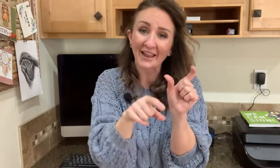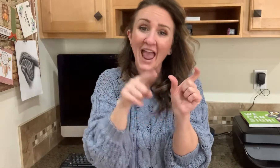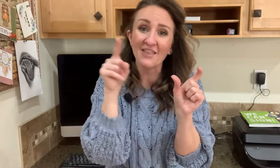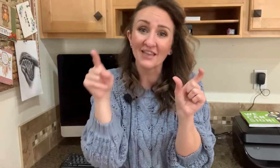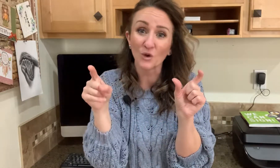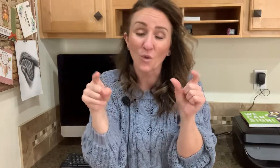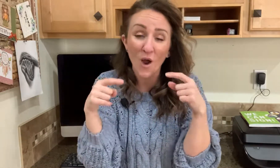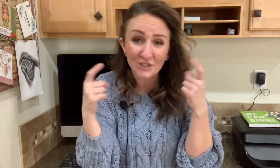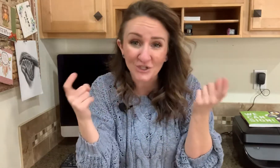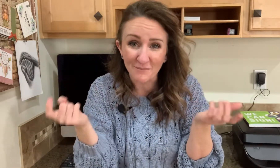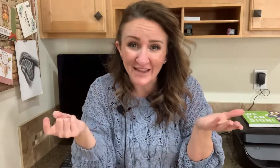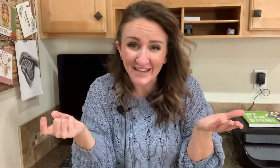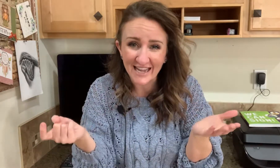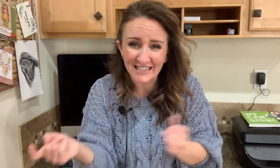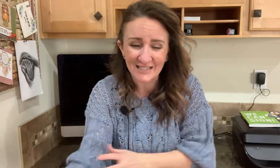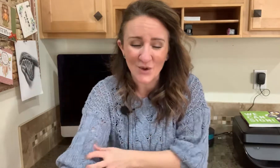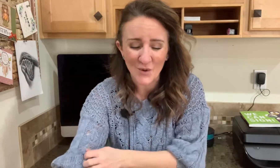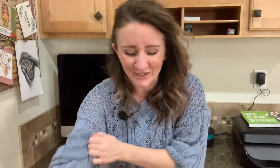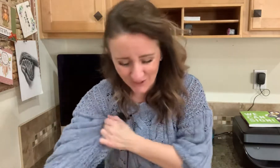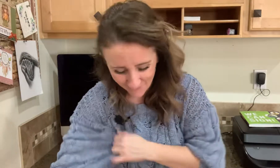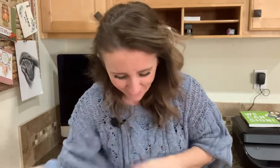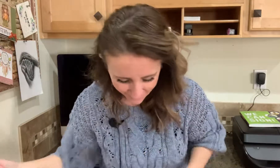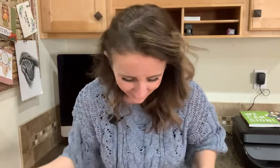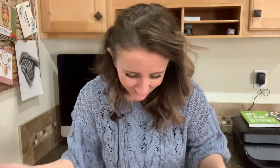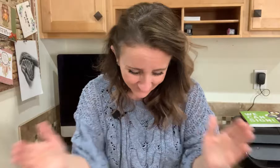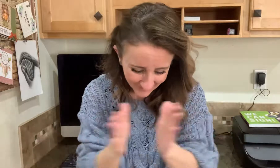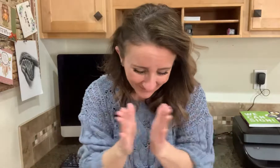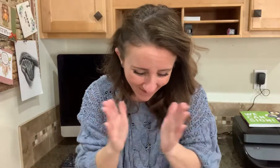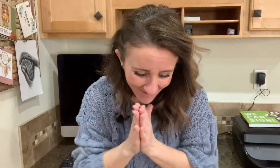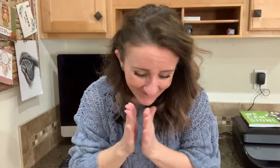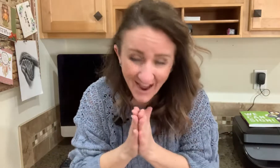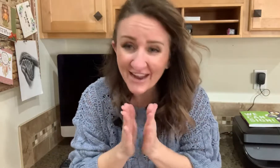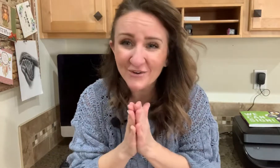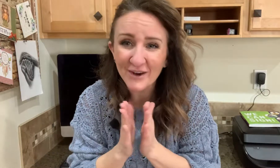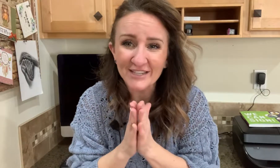and then the question being a yes-no question. All right, great